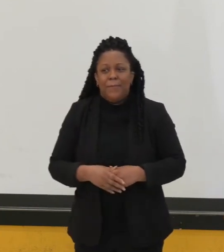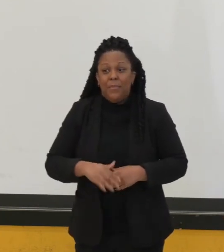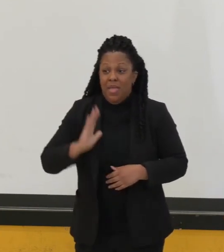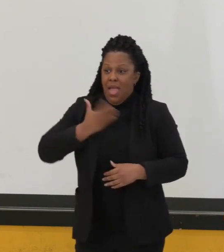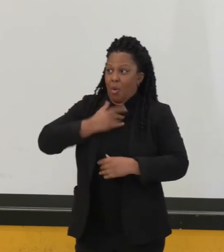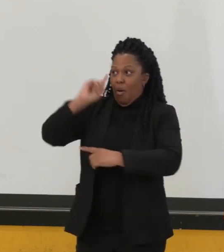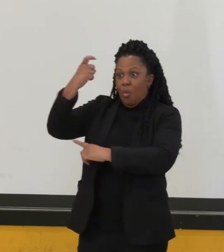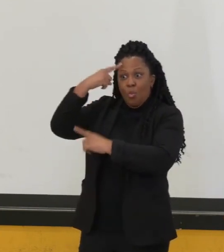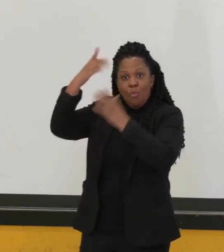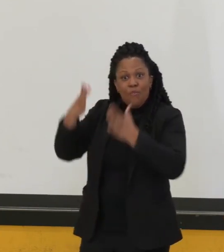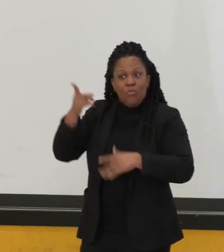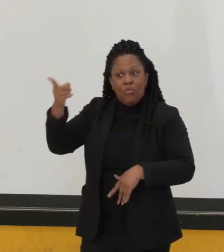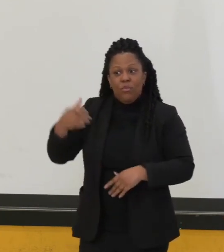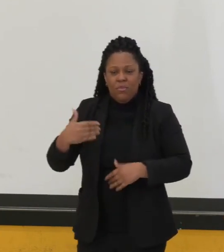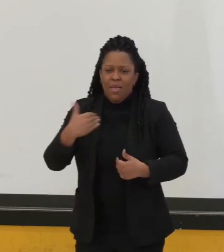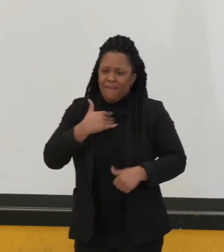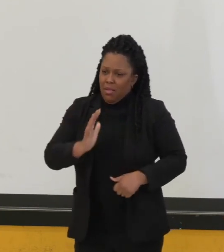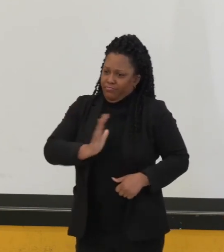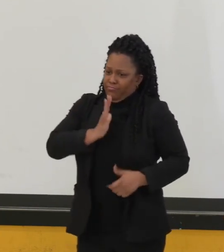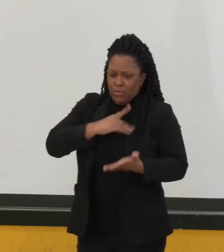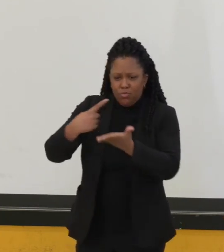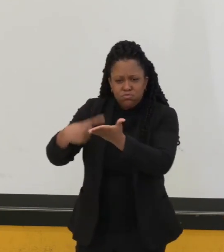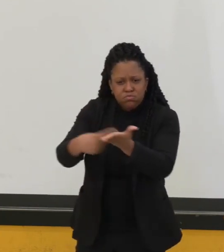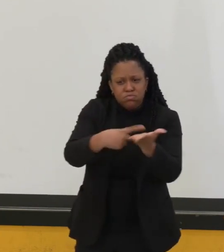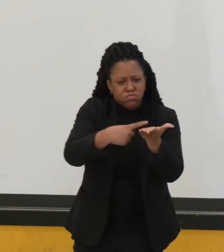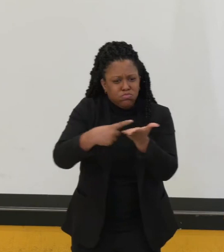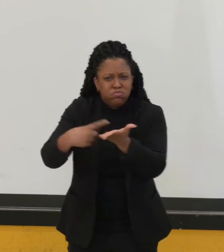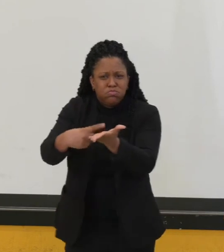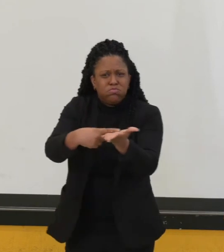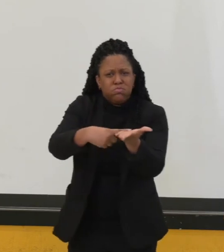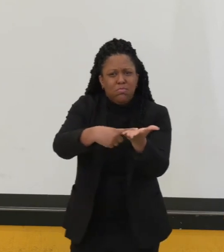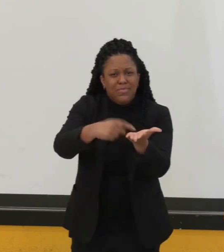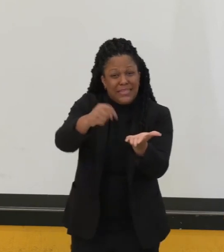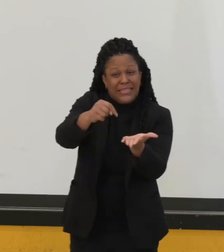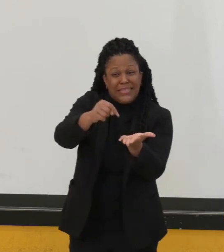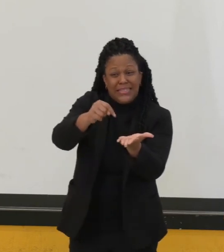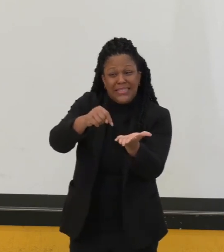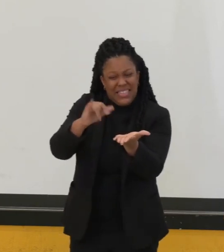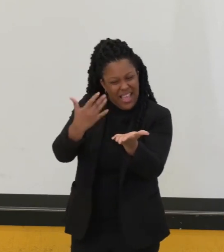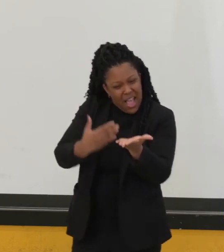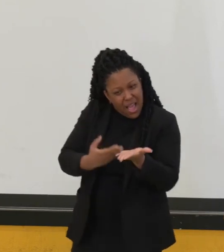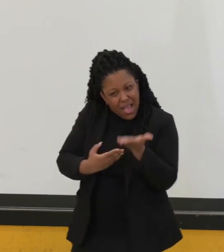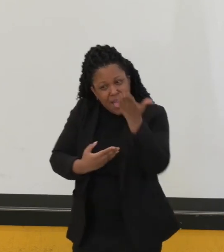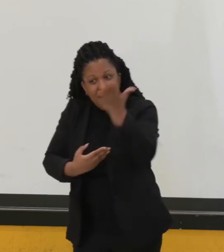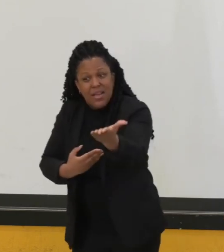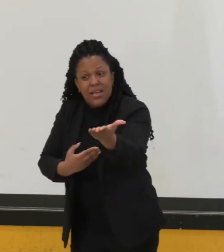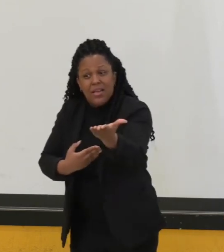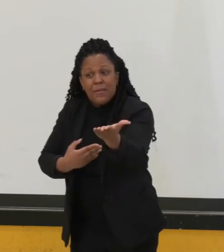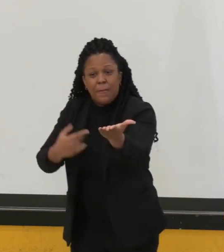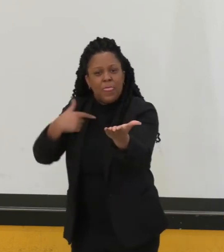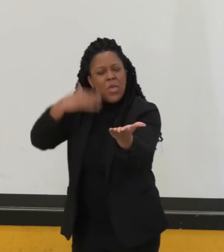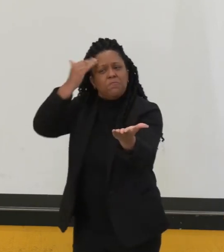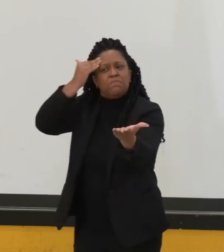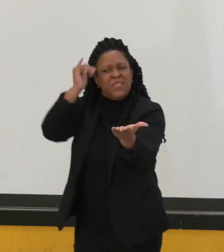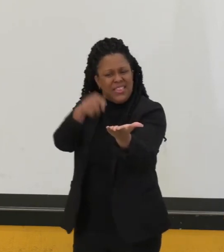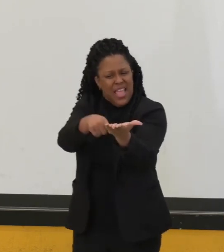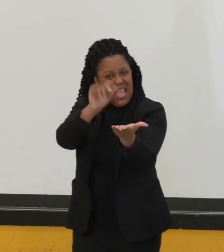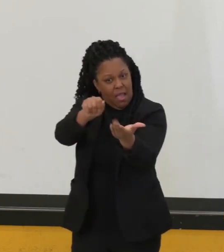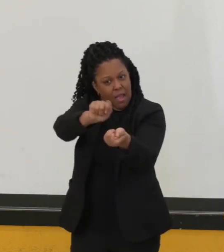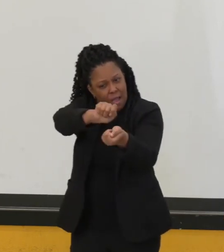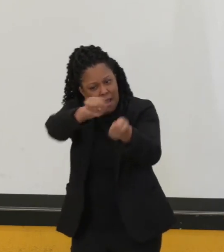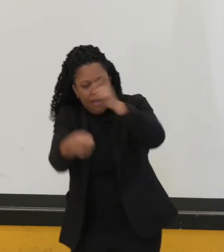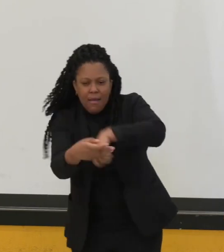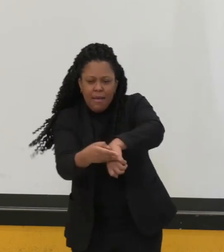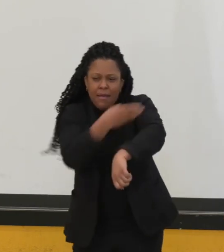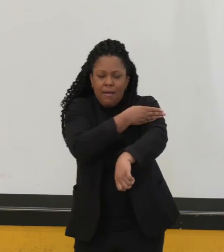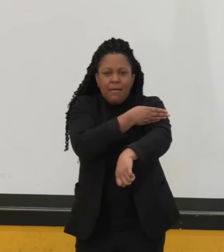to have a discussion on this and to put things forward that we know will make a difference. Those are the things that we can do. I spoke not more than